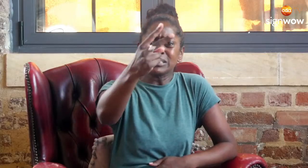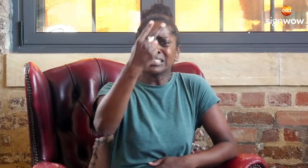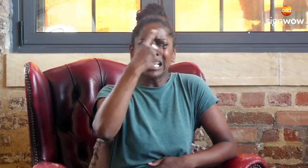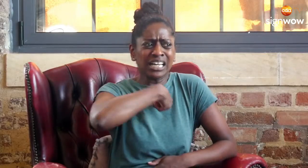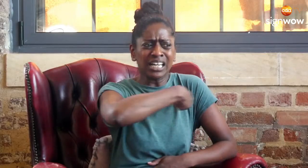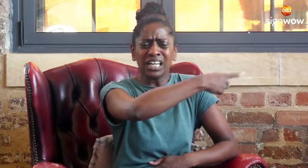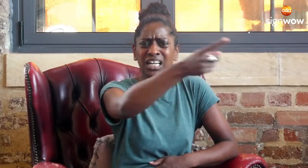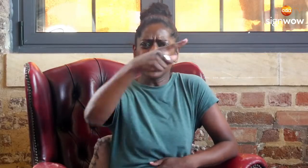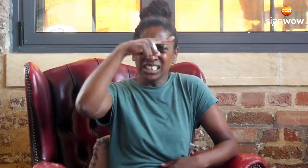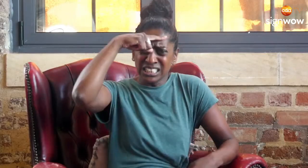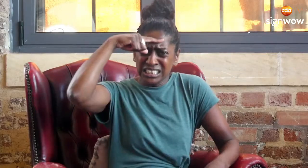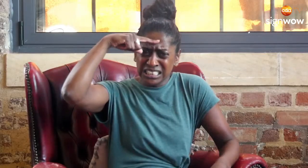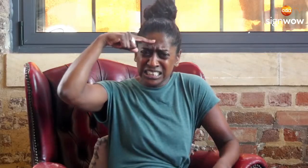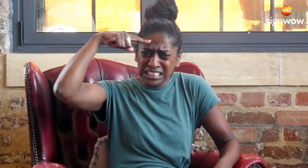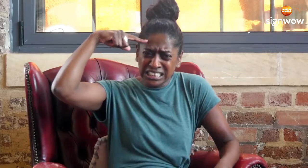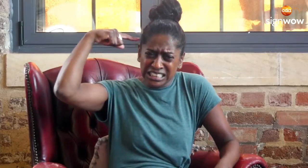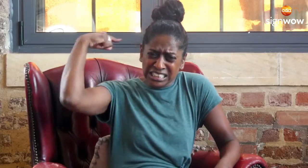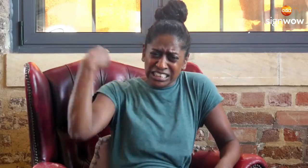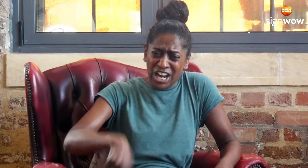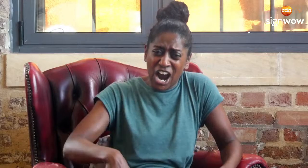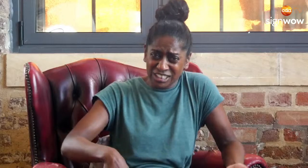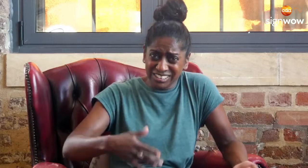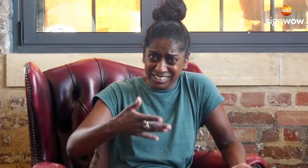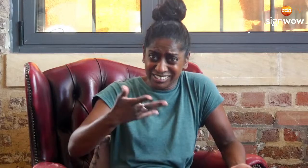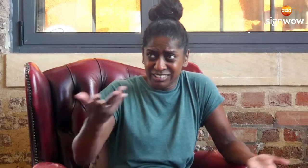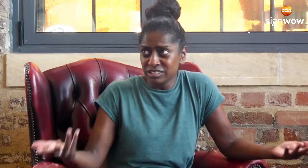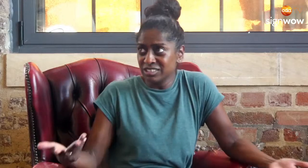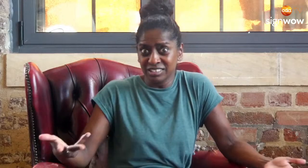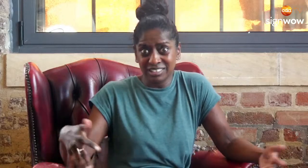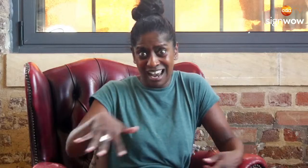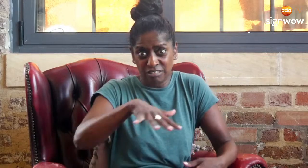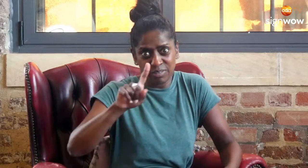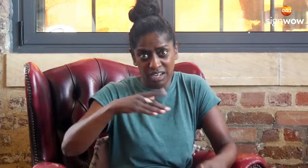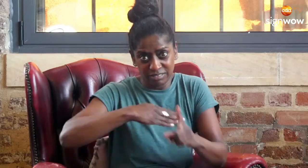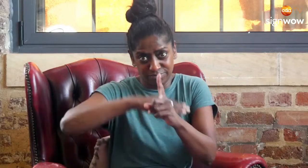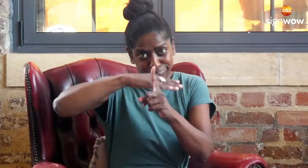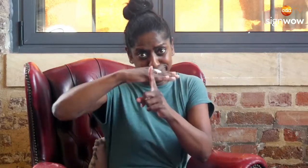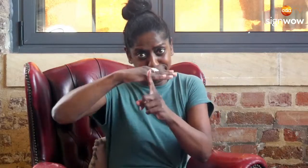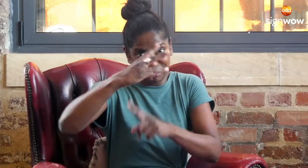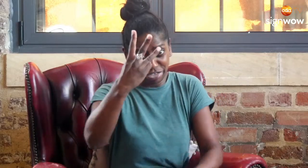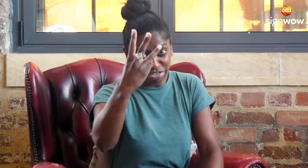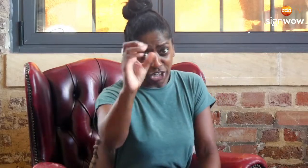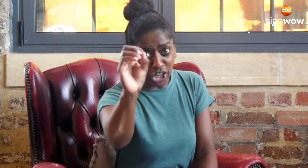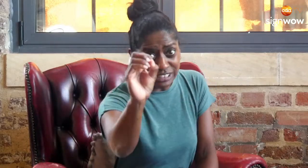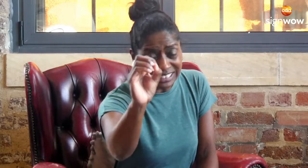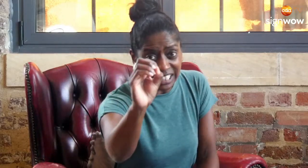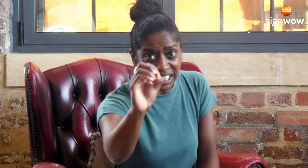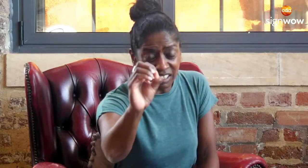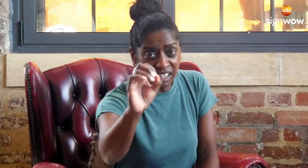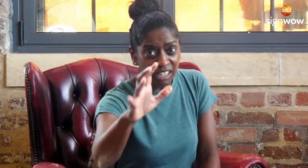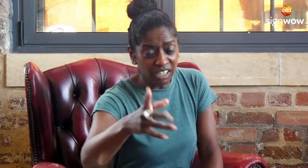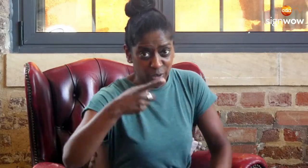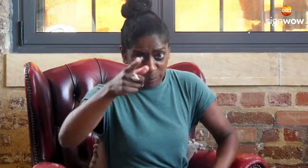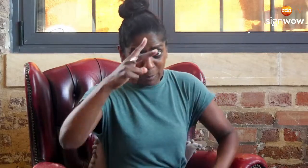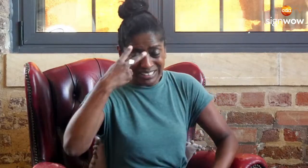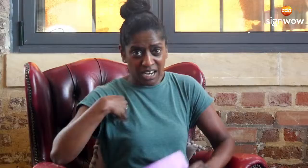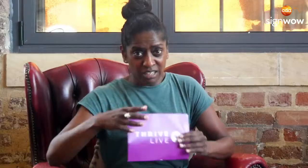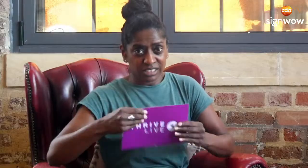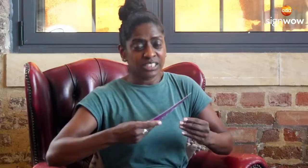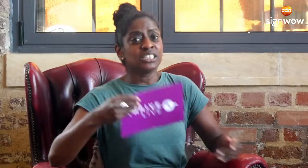share their thoughts. Just to let you know, it is a hot one here today. It's very hot. We've reached temperatures of 30 degrees,